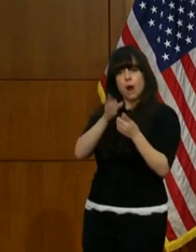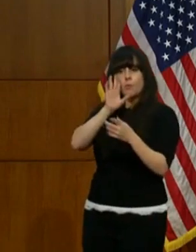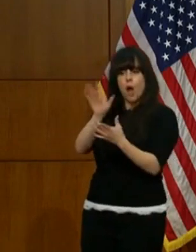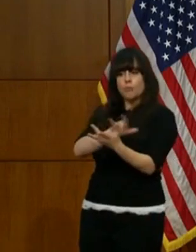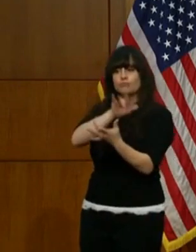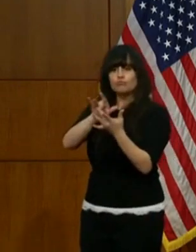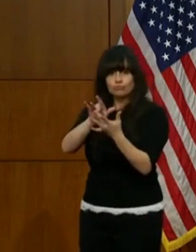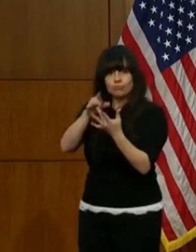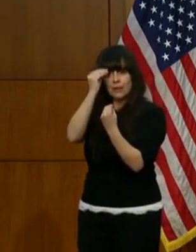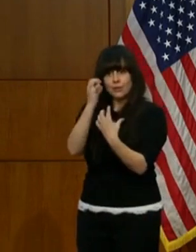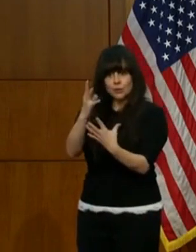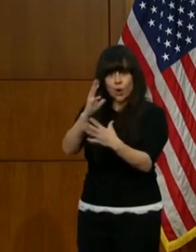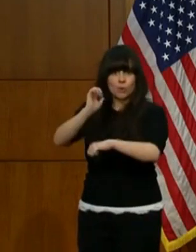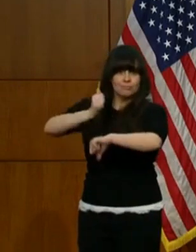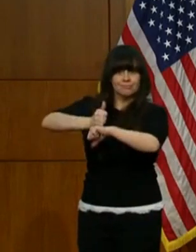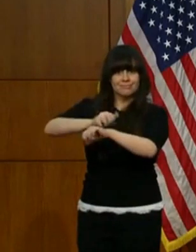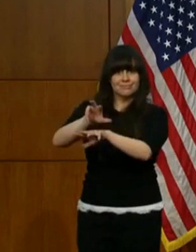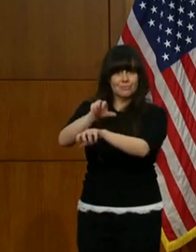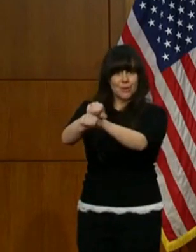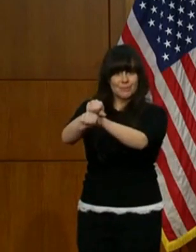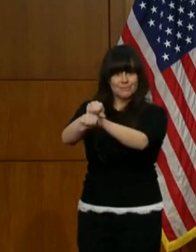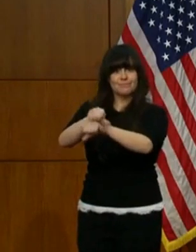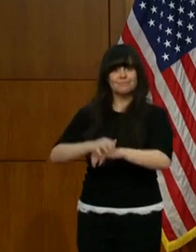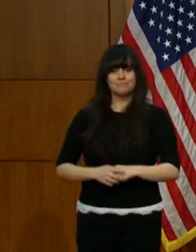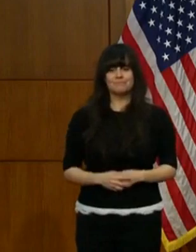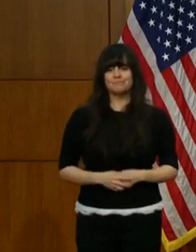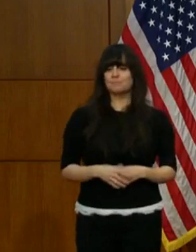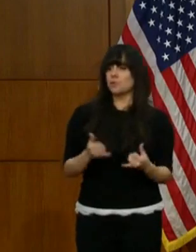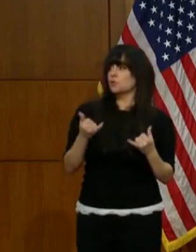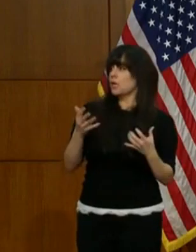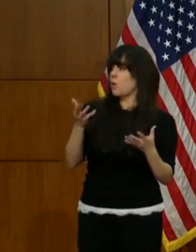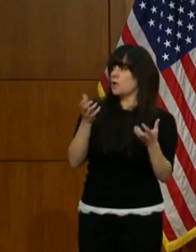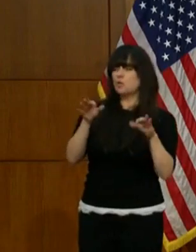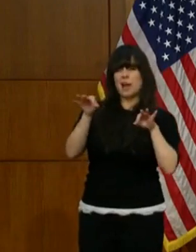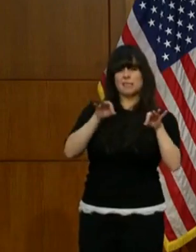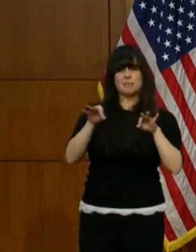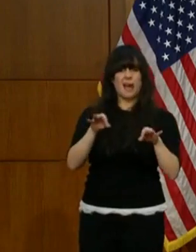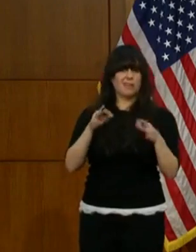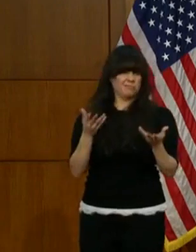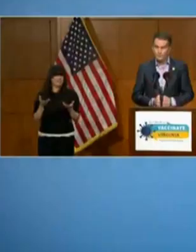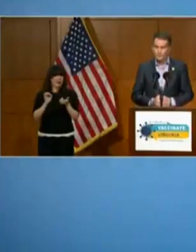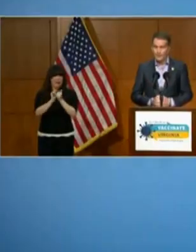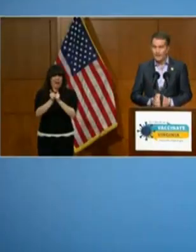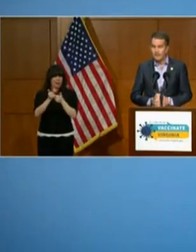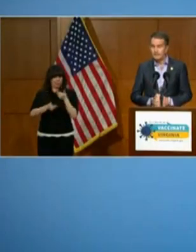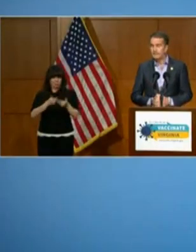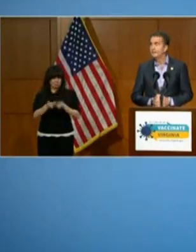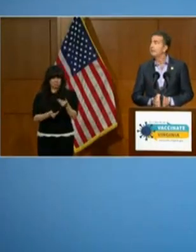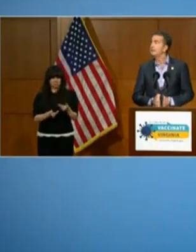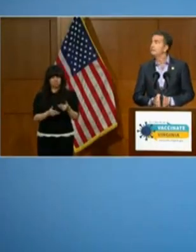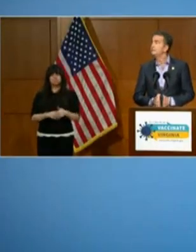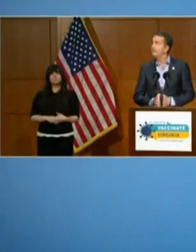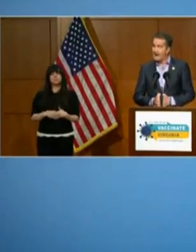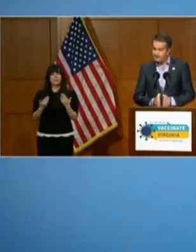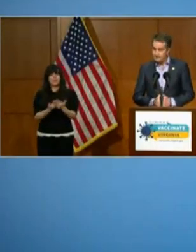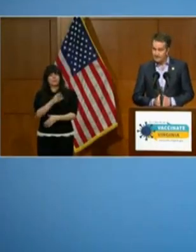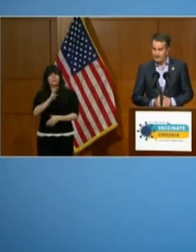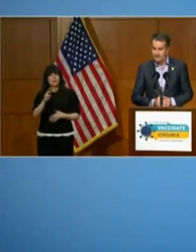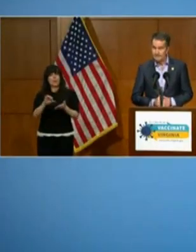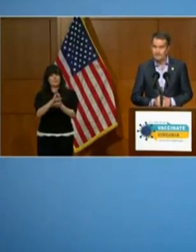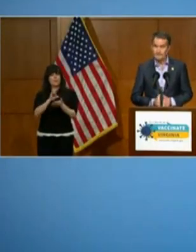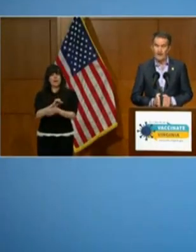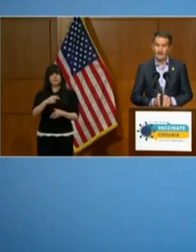shot. I'd like to walk you through what this looks like. The new site is